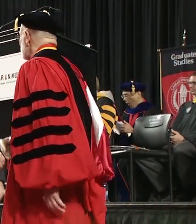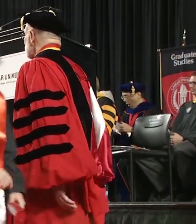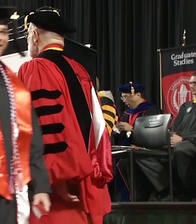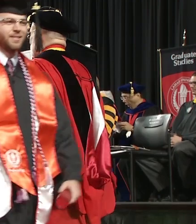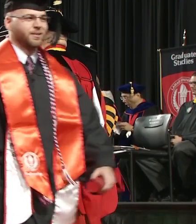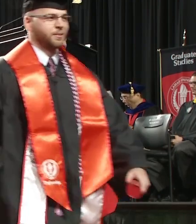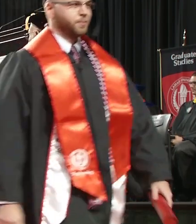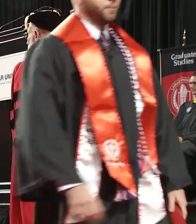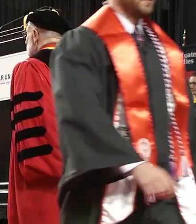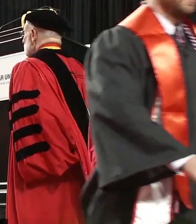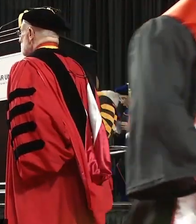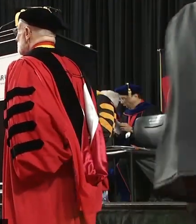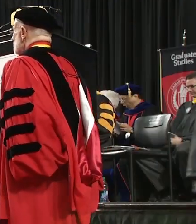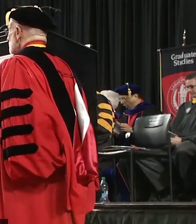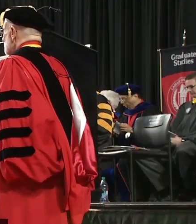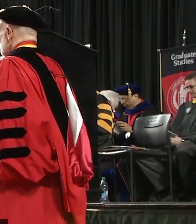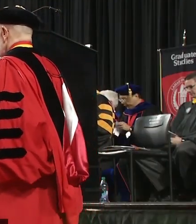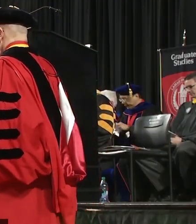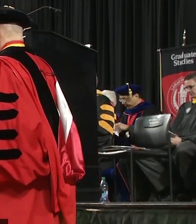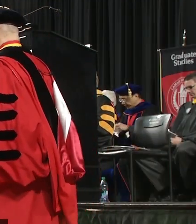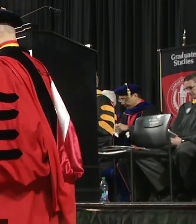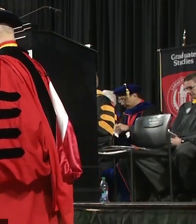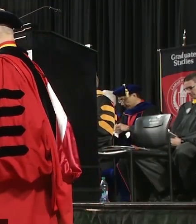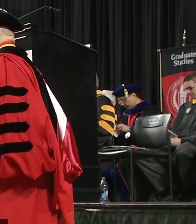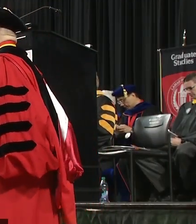Daryl Charles Scott.